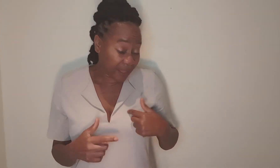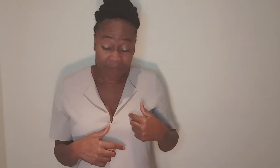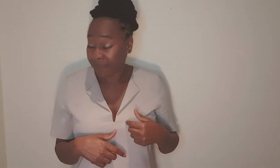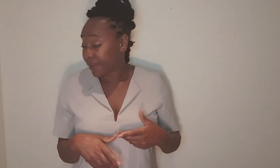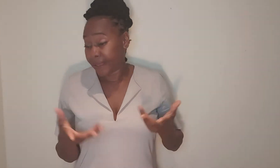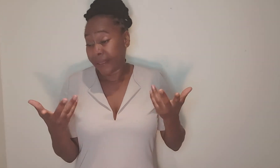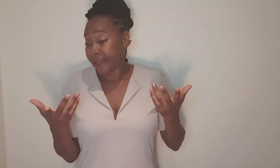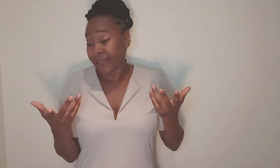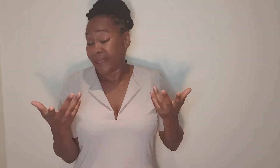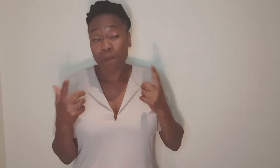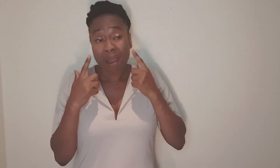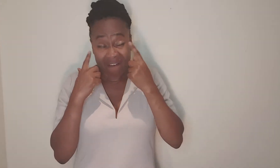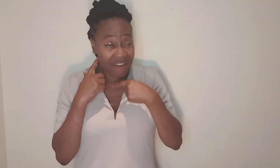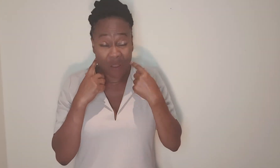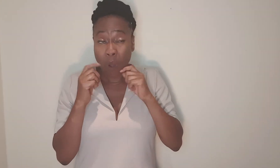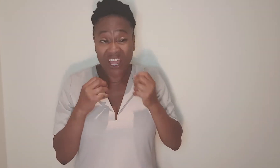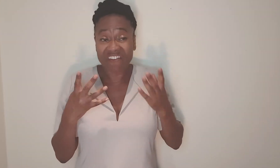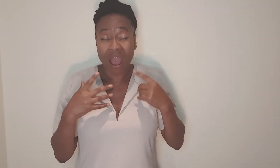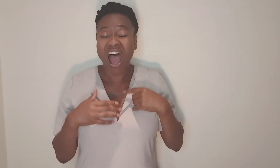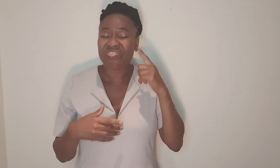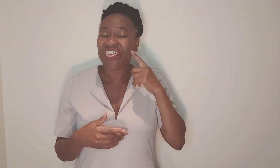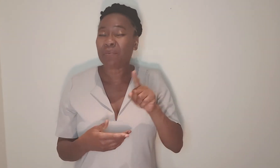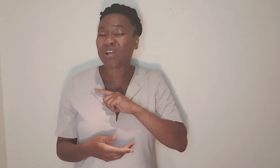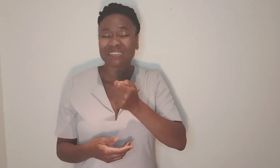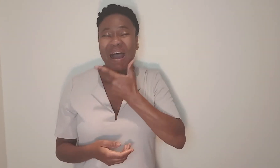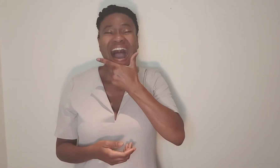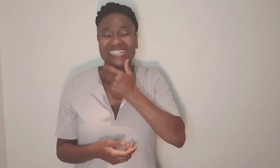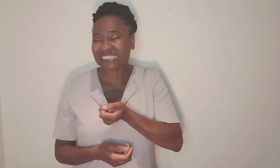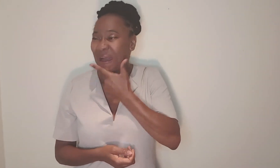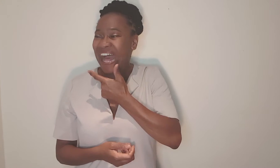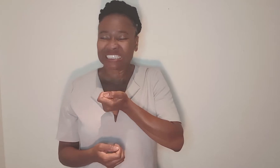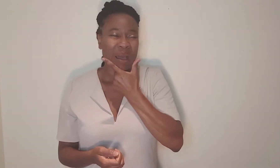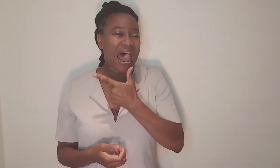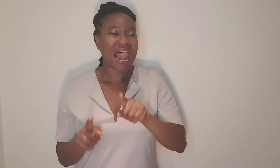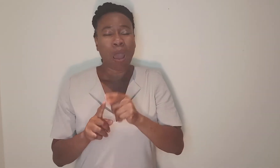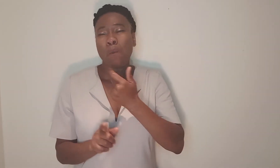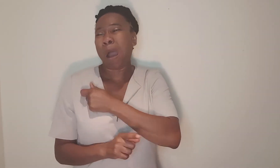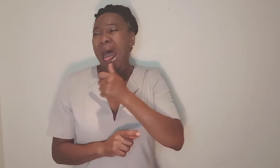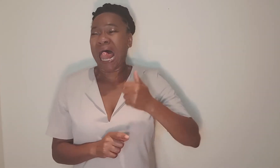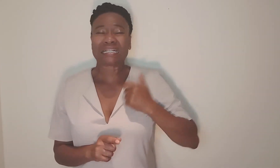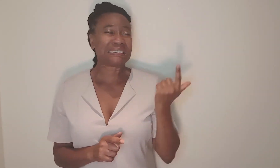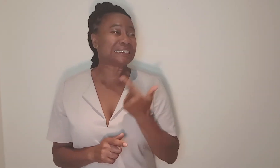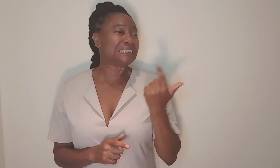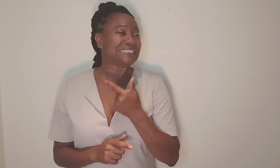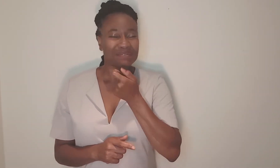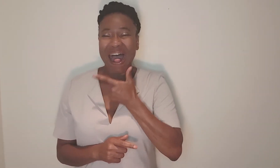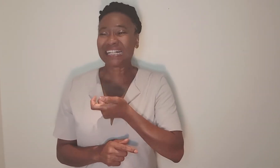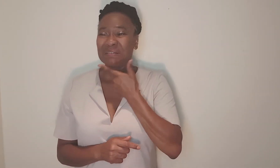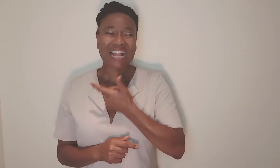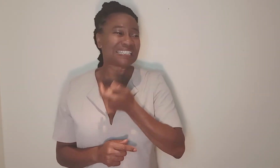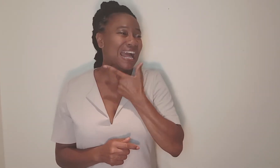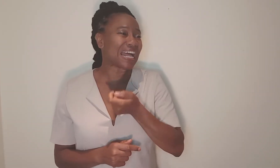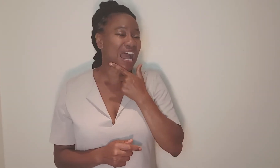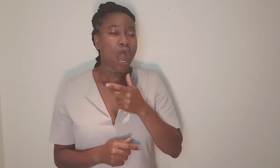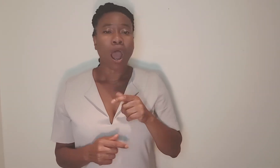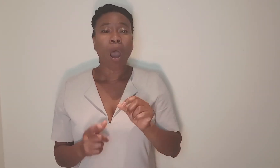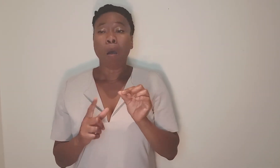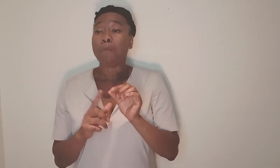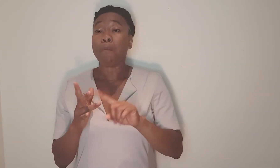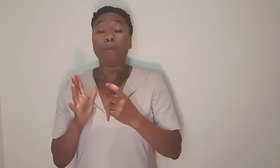I swear it's the smiles. Miles and smiles and miles and smiles. And where Portobello Farm was is now the